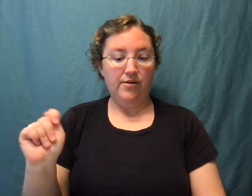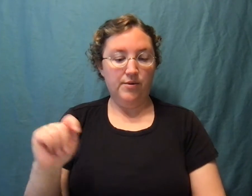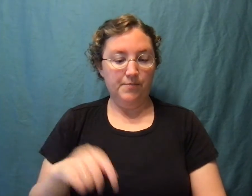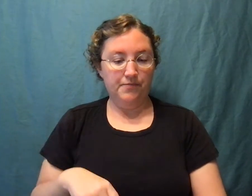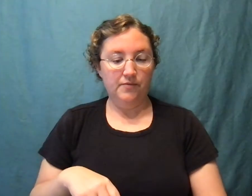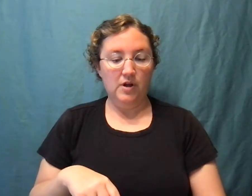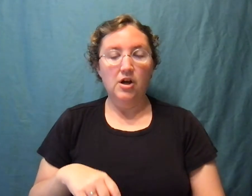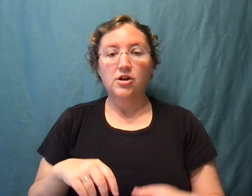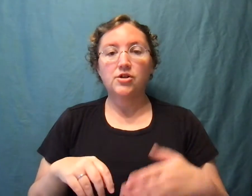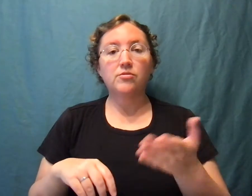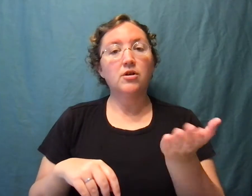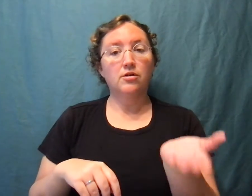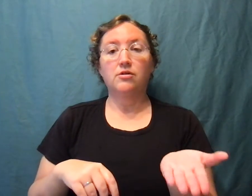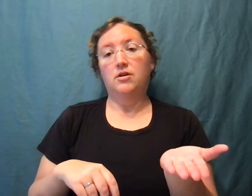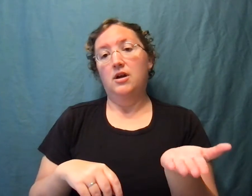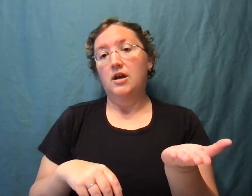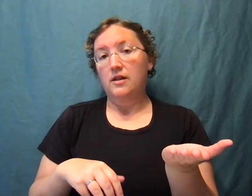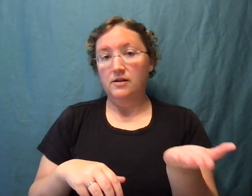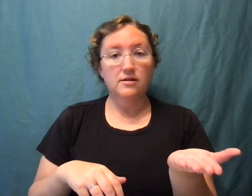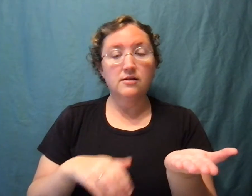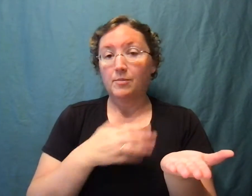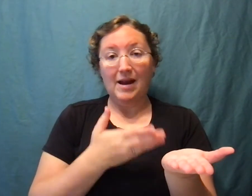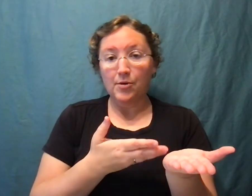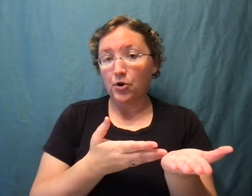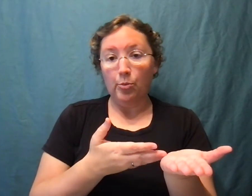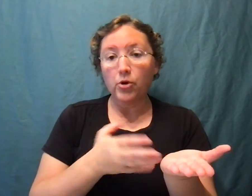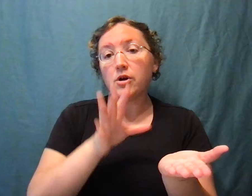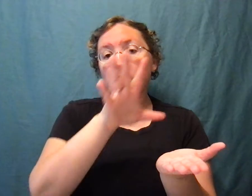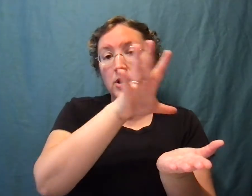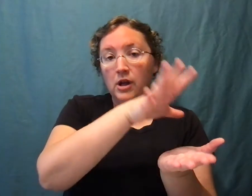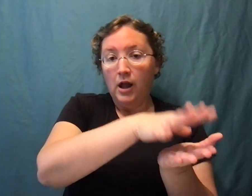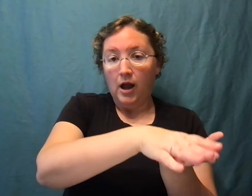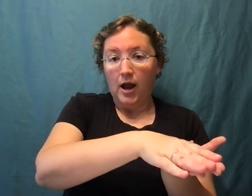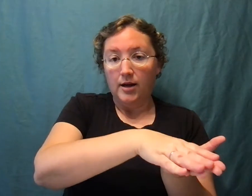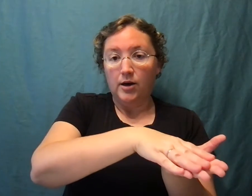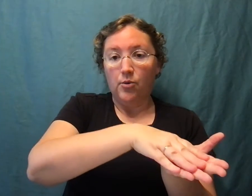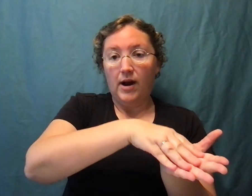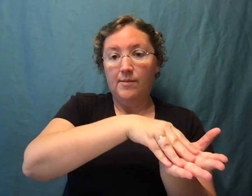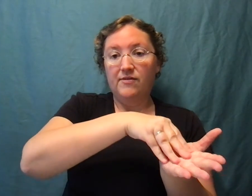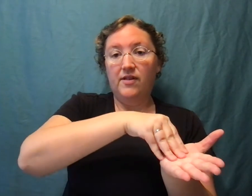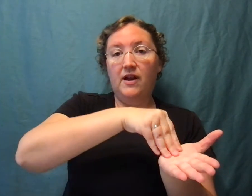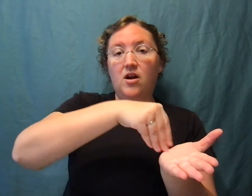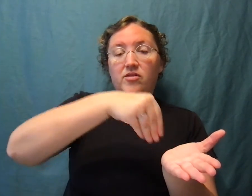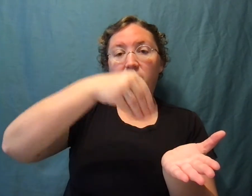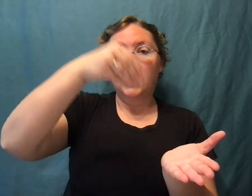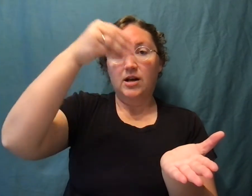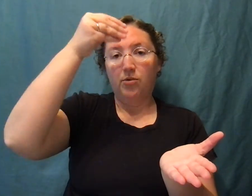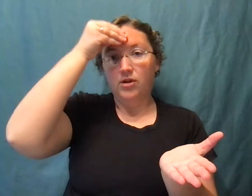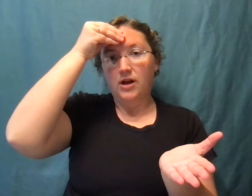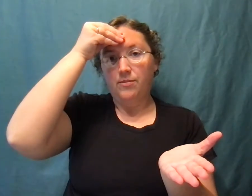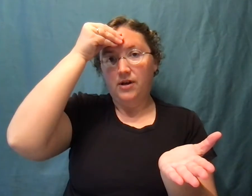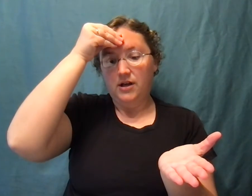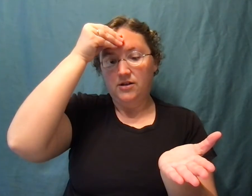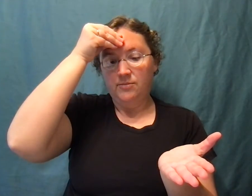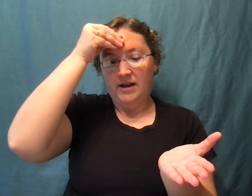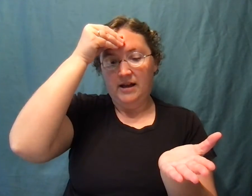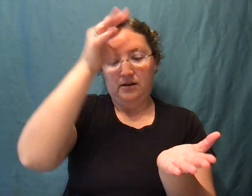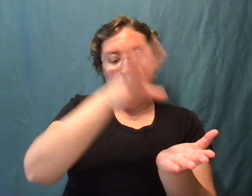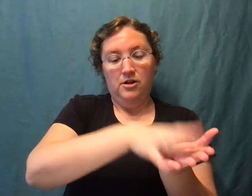bathroom. To learn. This is a paper or book. I grab everything off of it and I pull it up into my head.